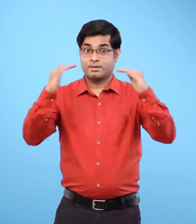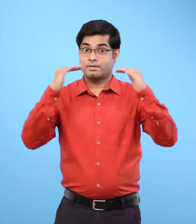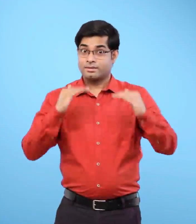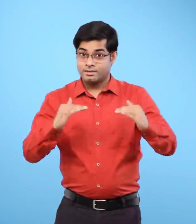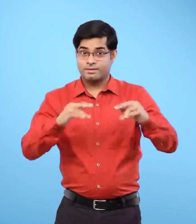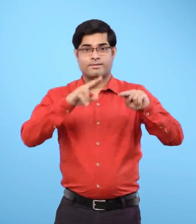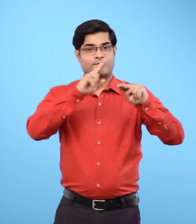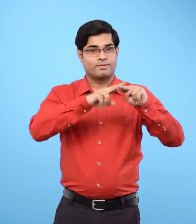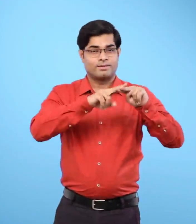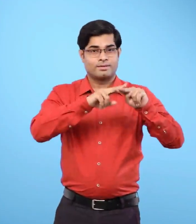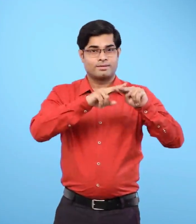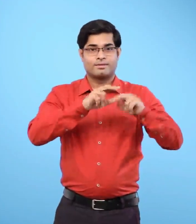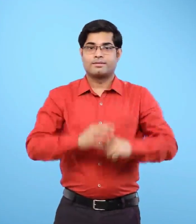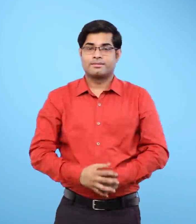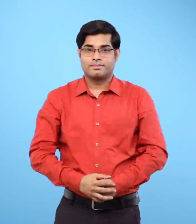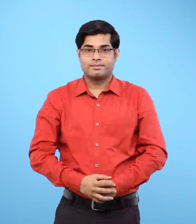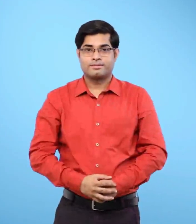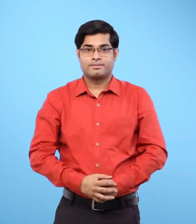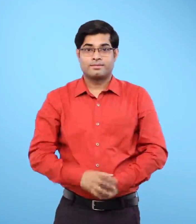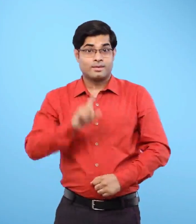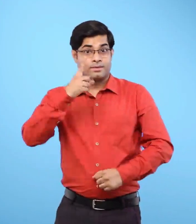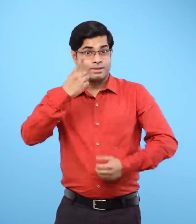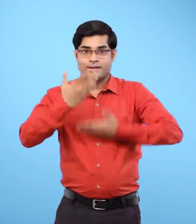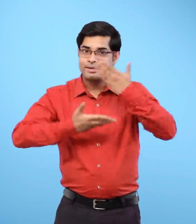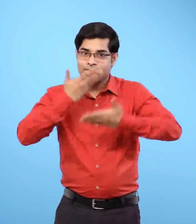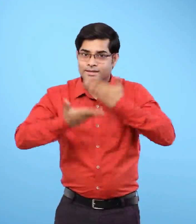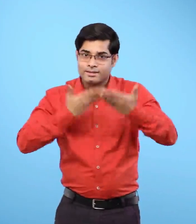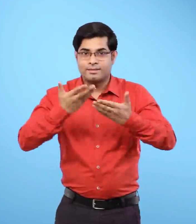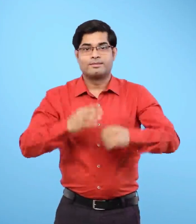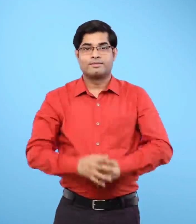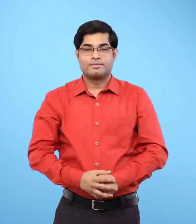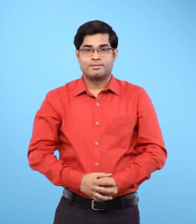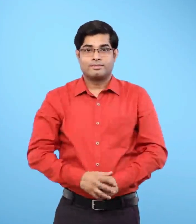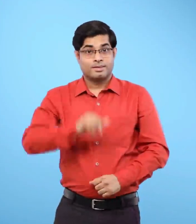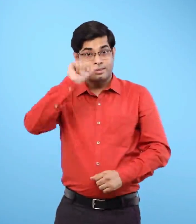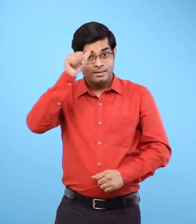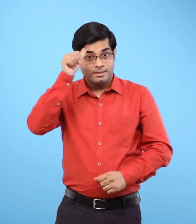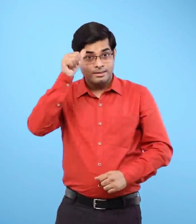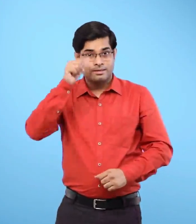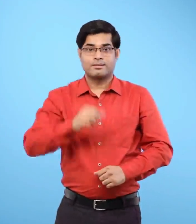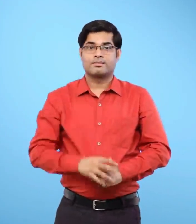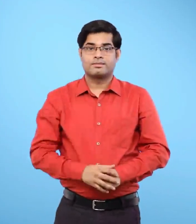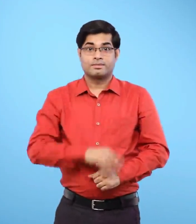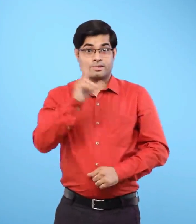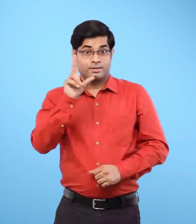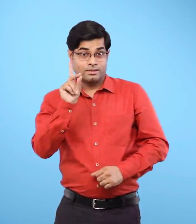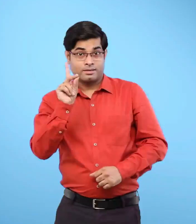Day, Friday. Period 1, Hindi. Period